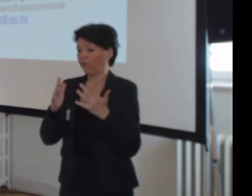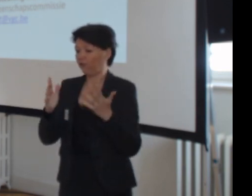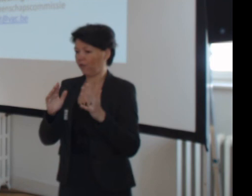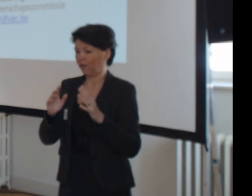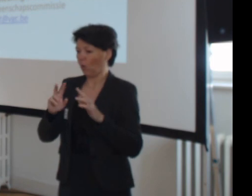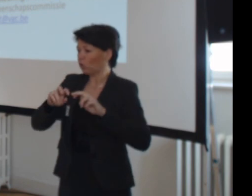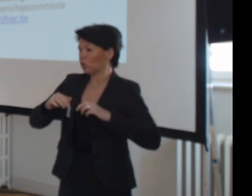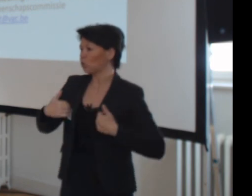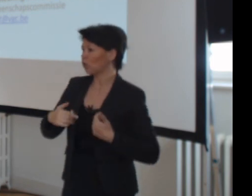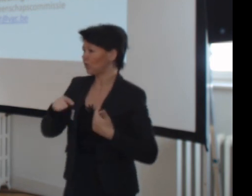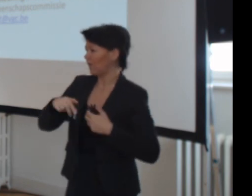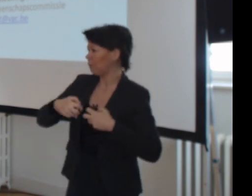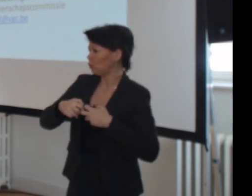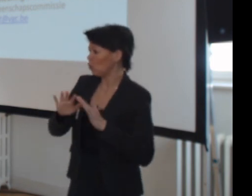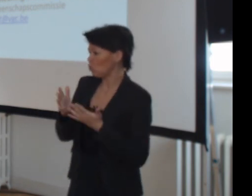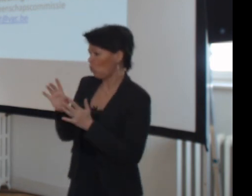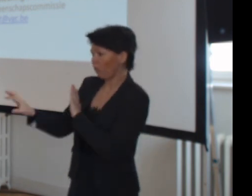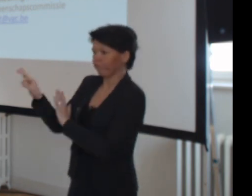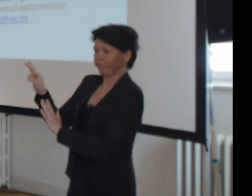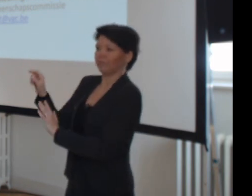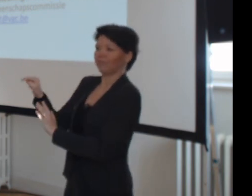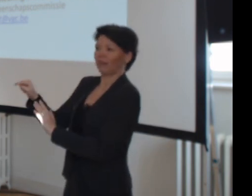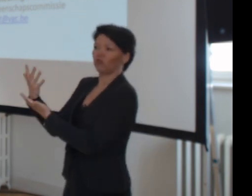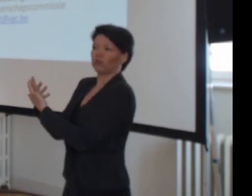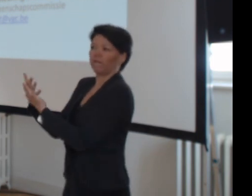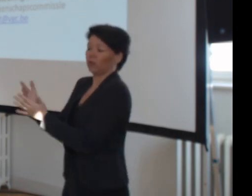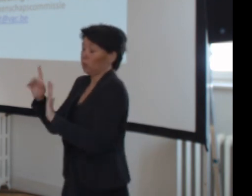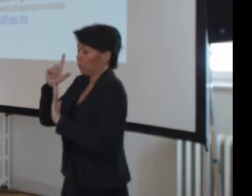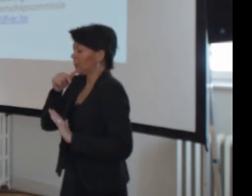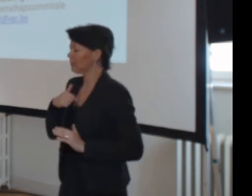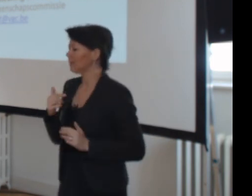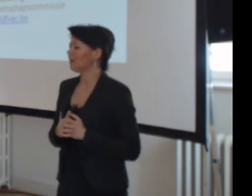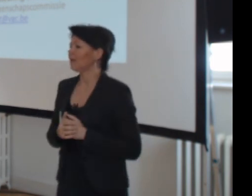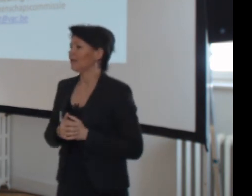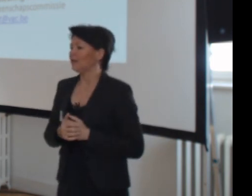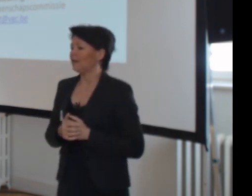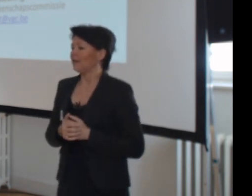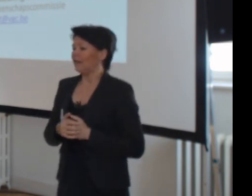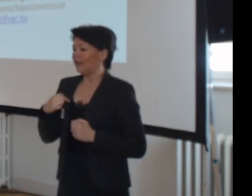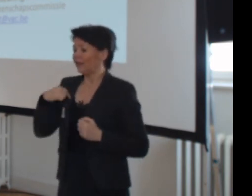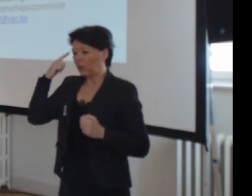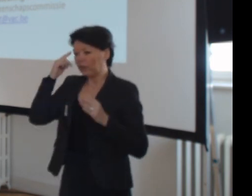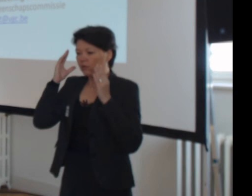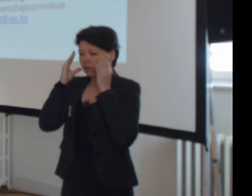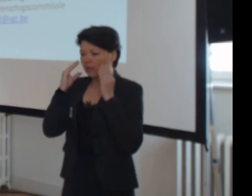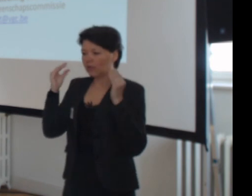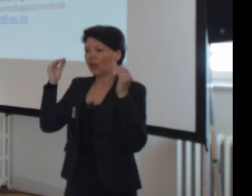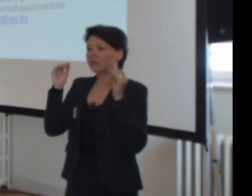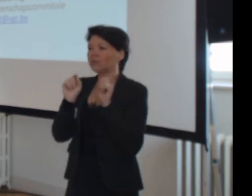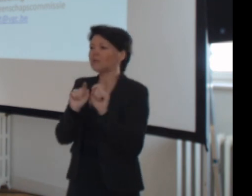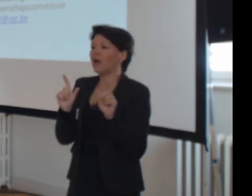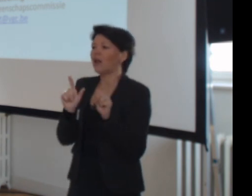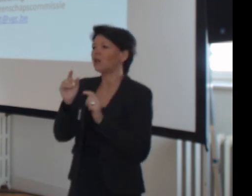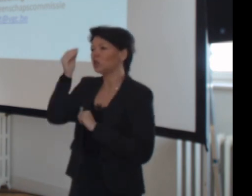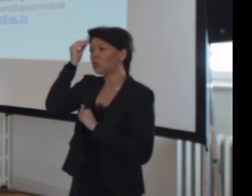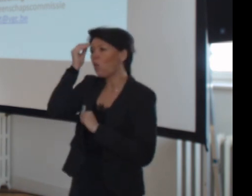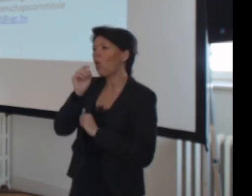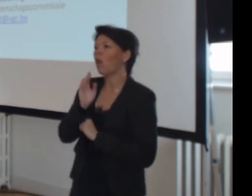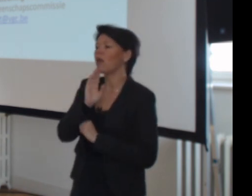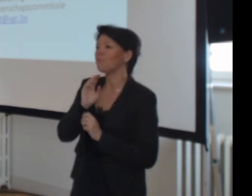number. I know for sure that in the Dutch schools in Brussels, there are